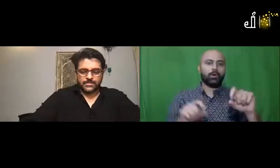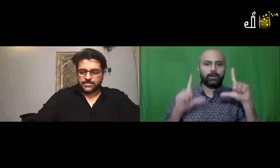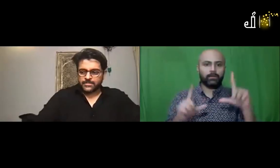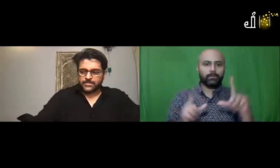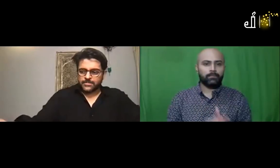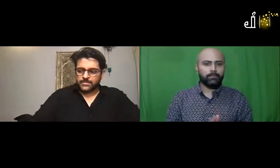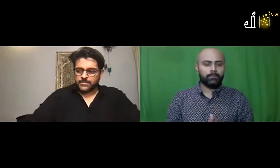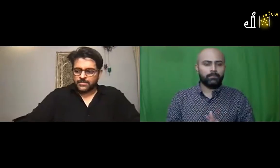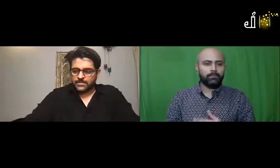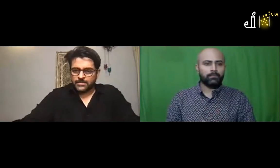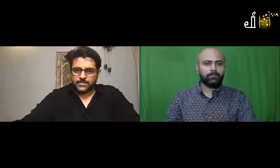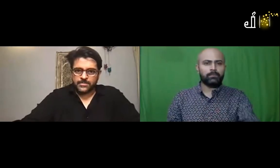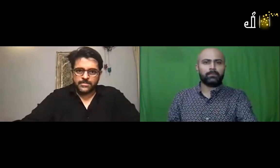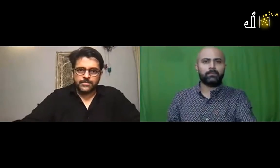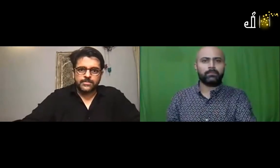please?